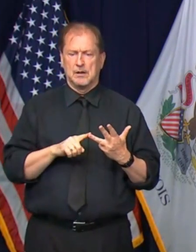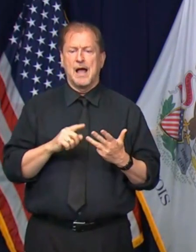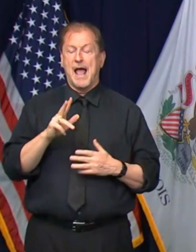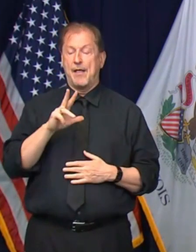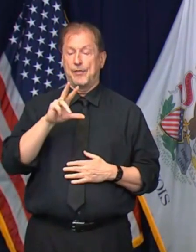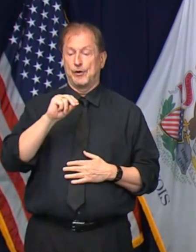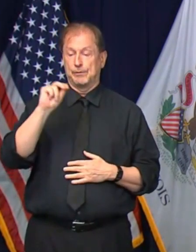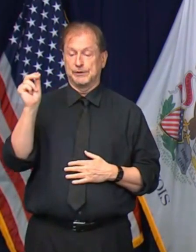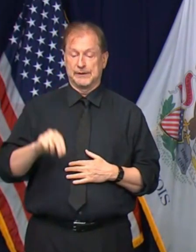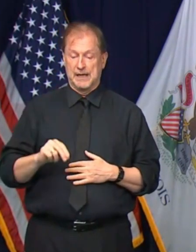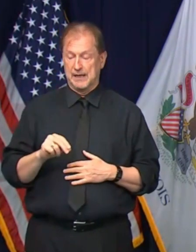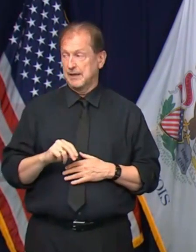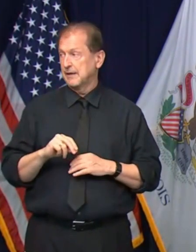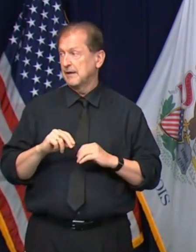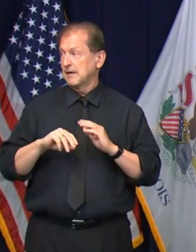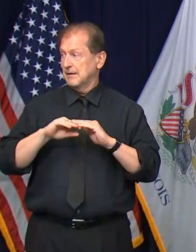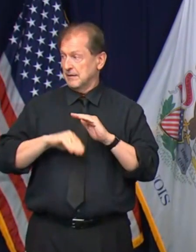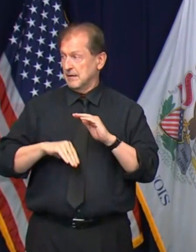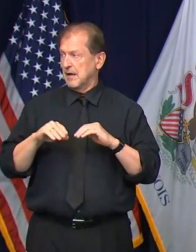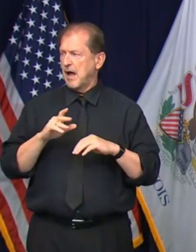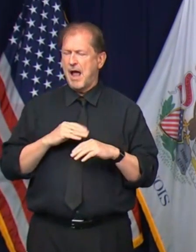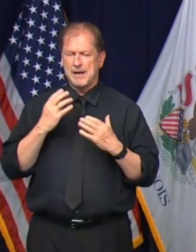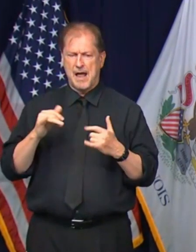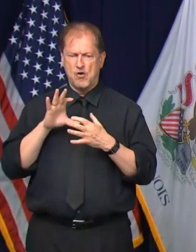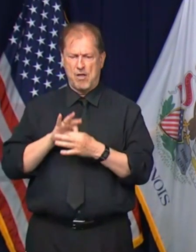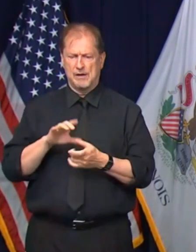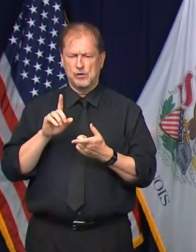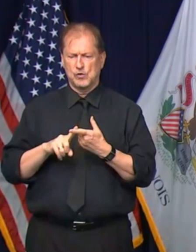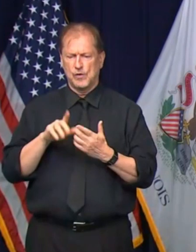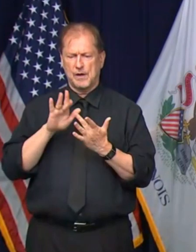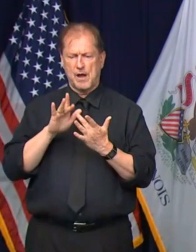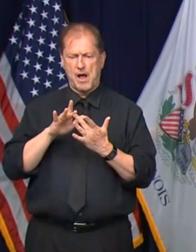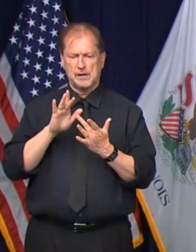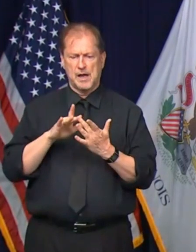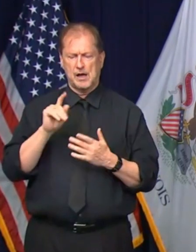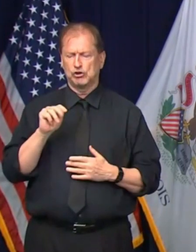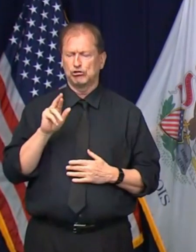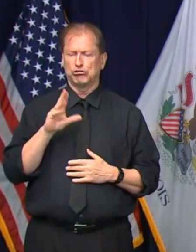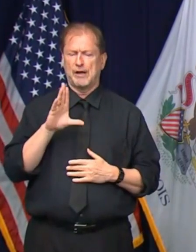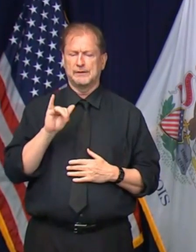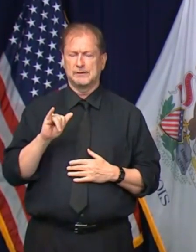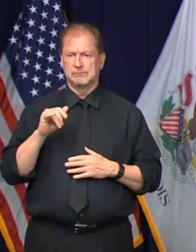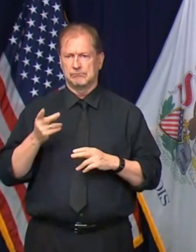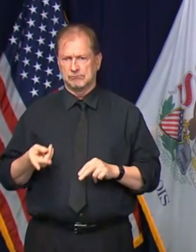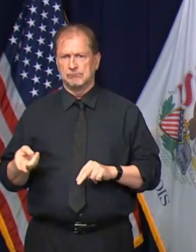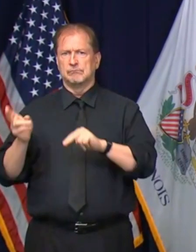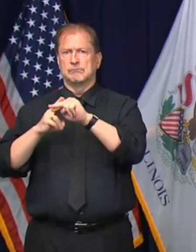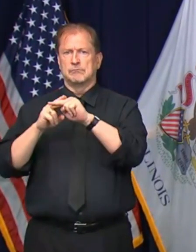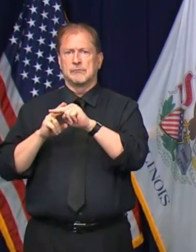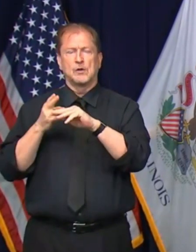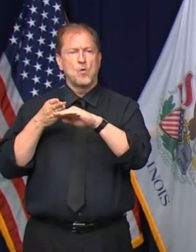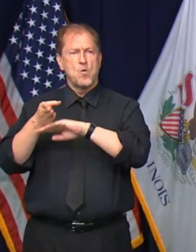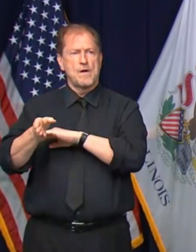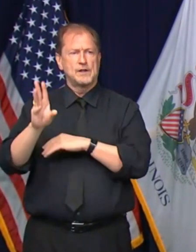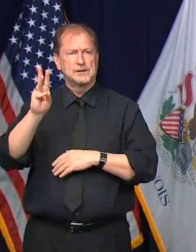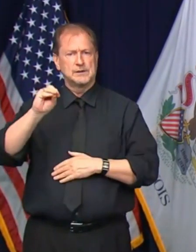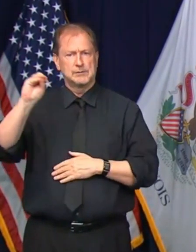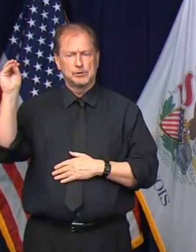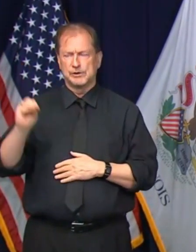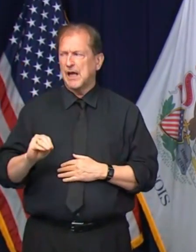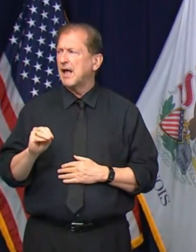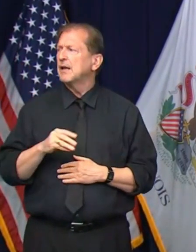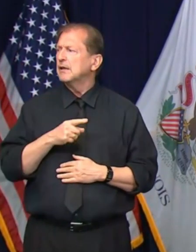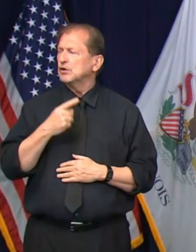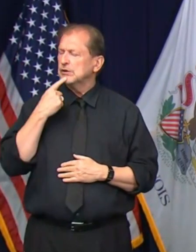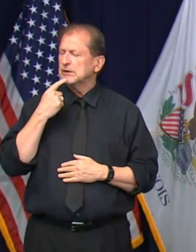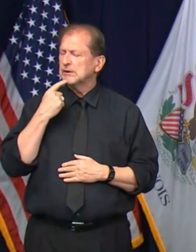known cases in the state are a part of the contact tracing effort. The goal is more than double that to the industry standard of over 60%. The plan says